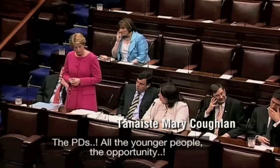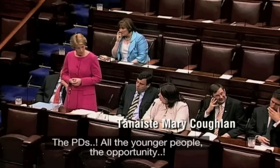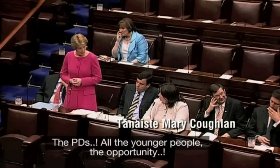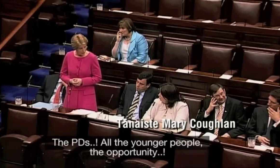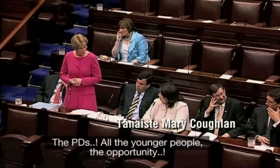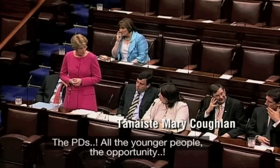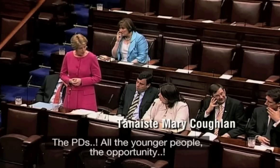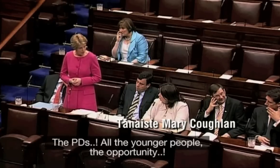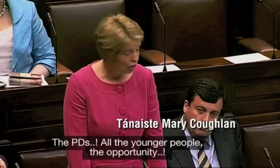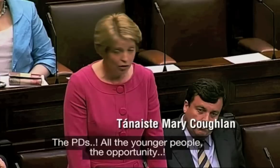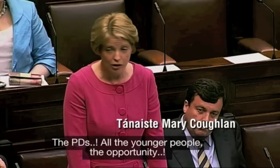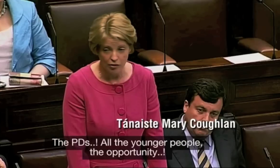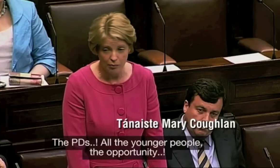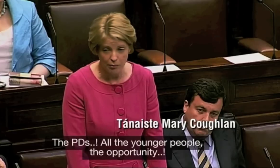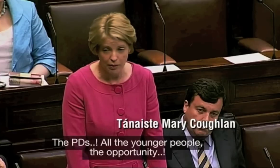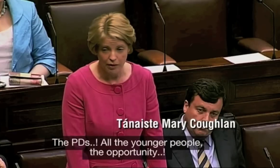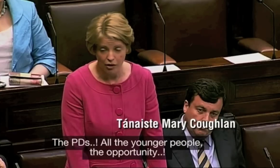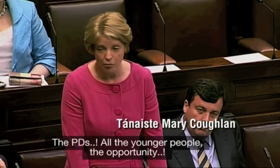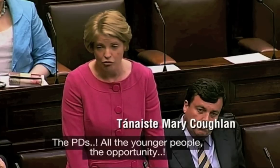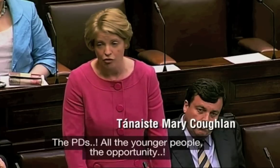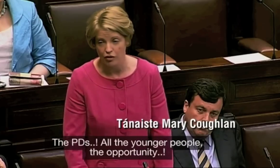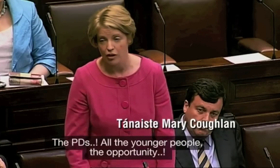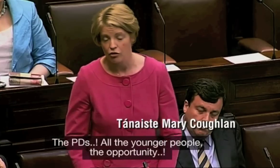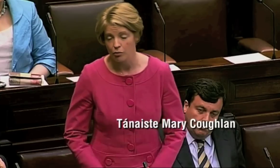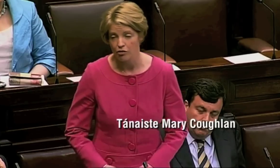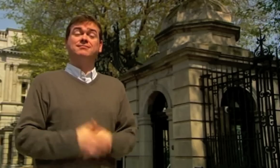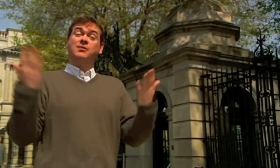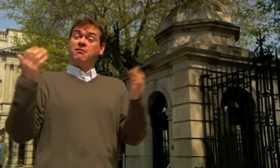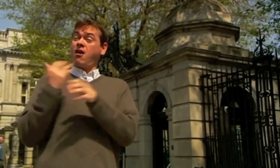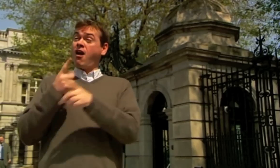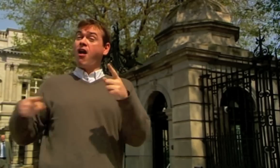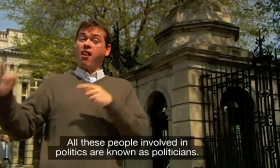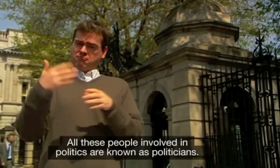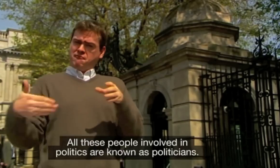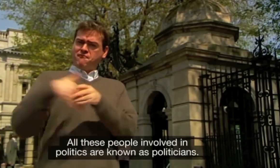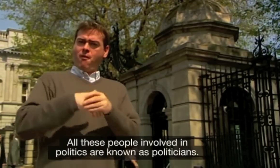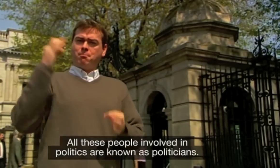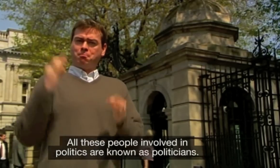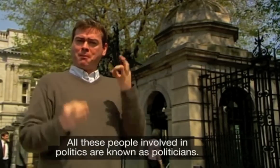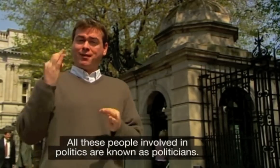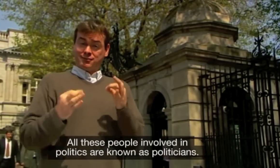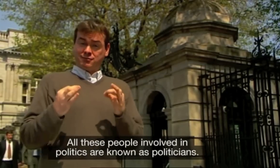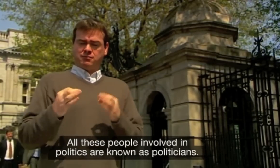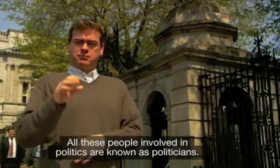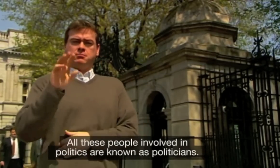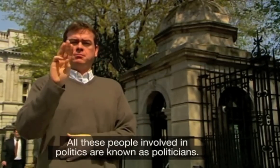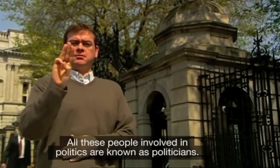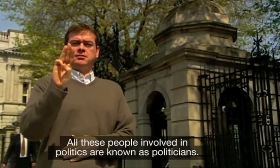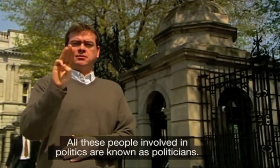The Progressive Democrats, all the younger people, the opportunity to participate. All these people involved in politics are known